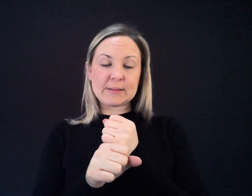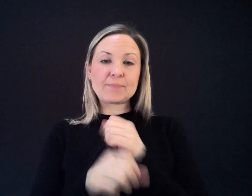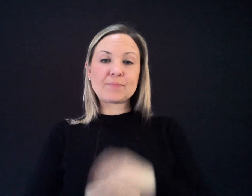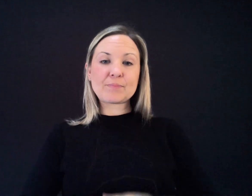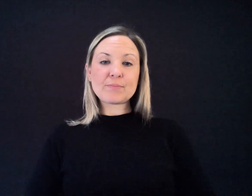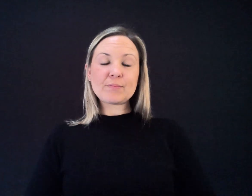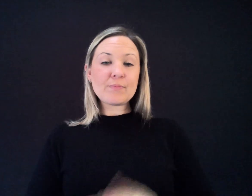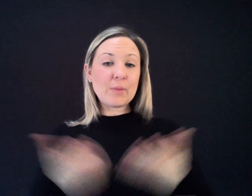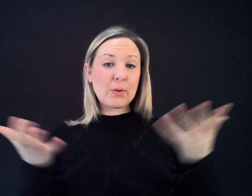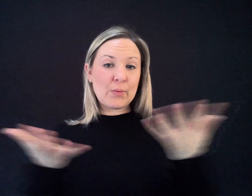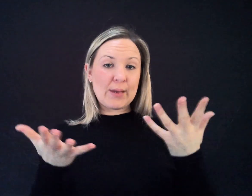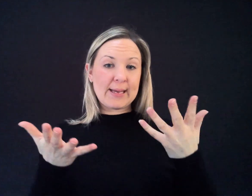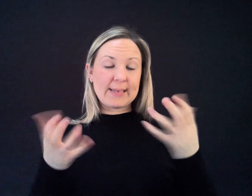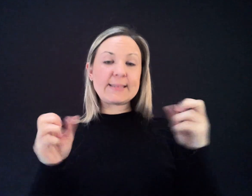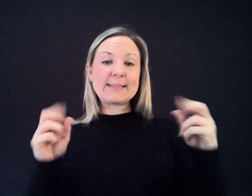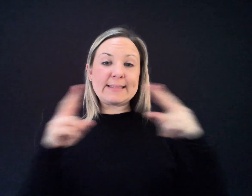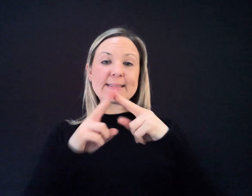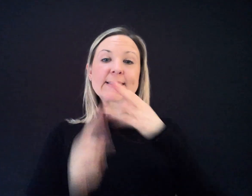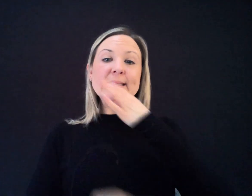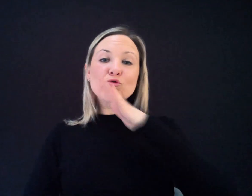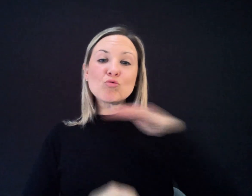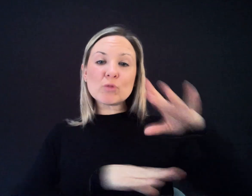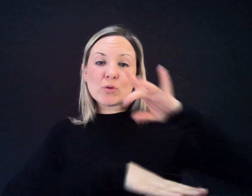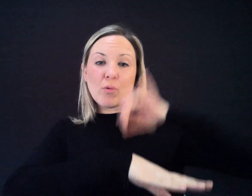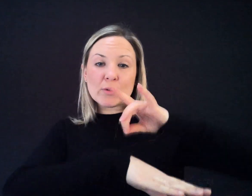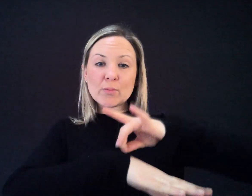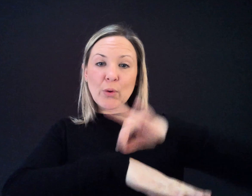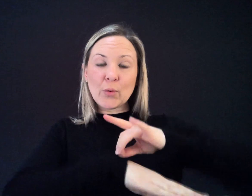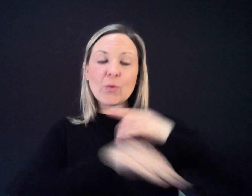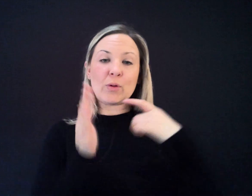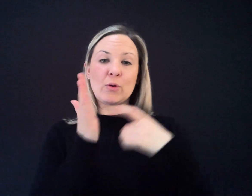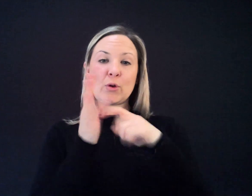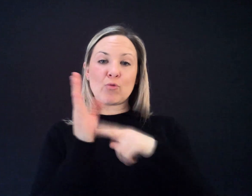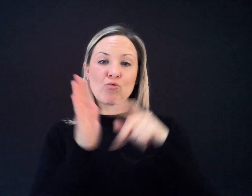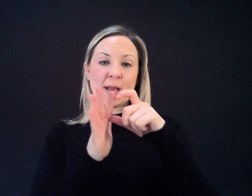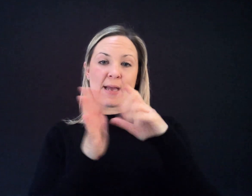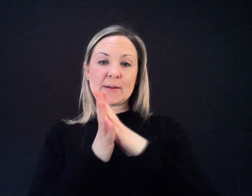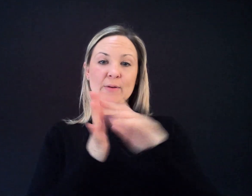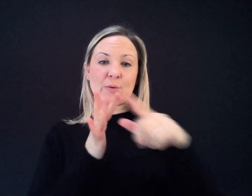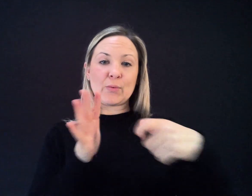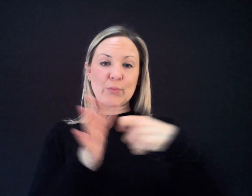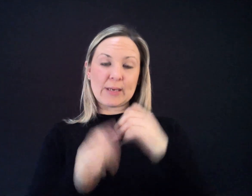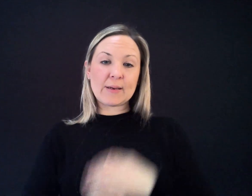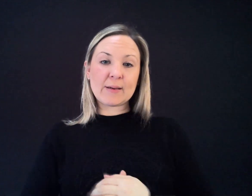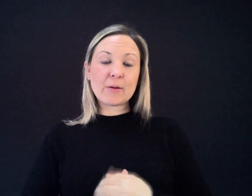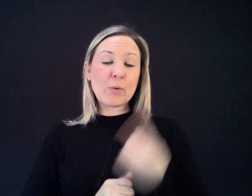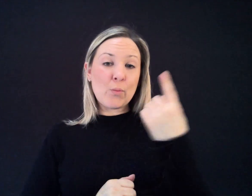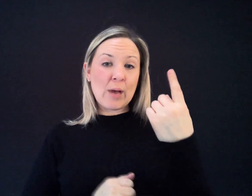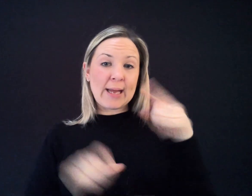At Sydney Children's Hospital in Randwick. One ticket is